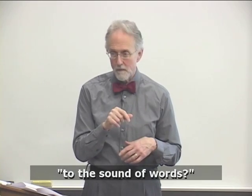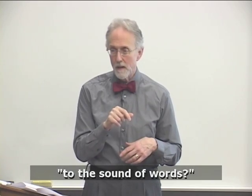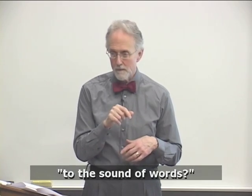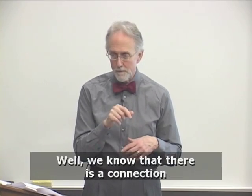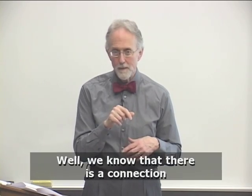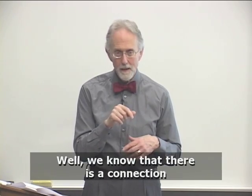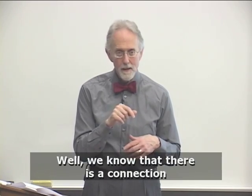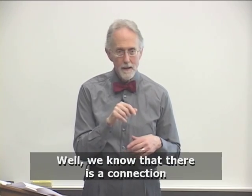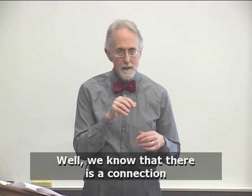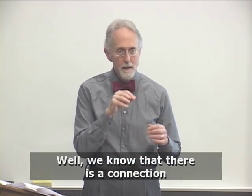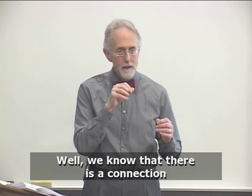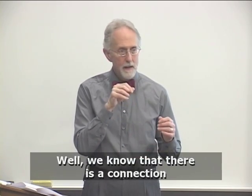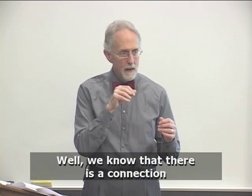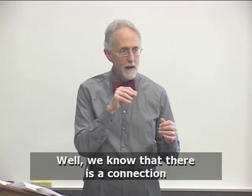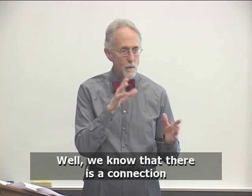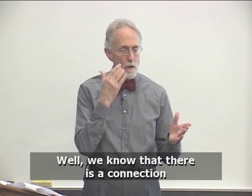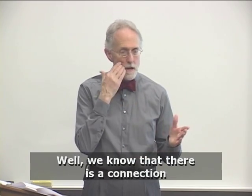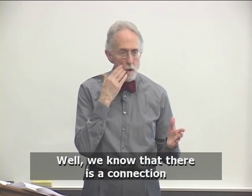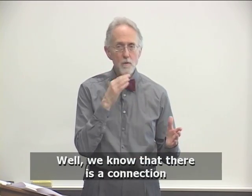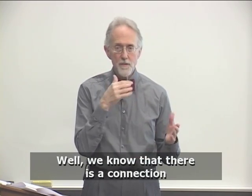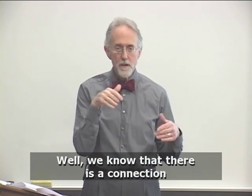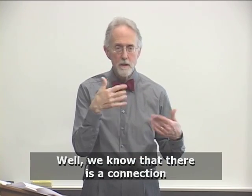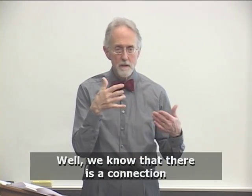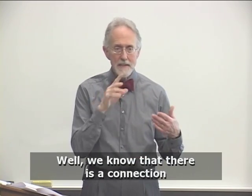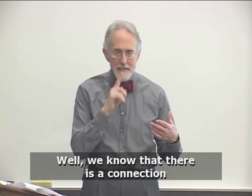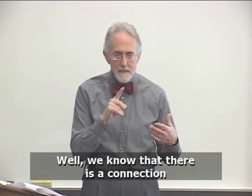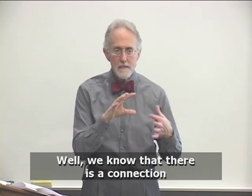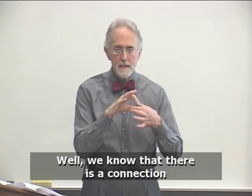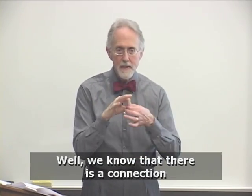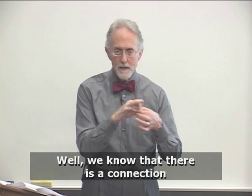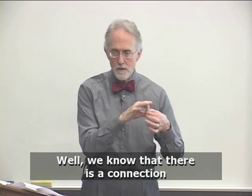Well, we know that there is a connection